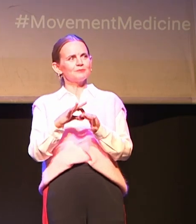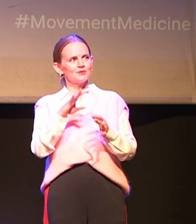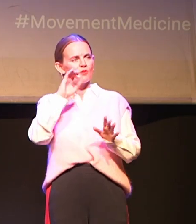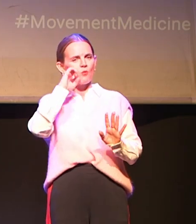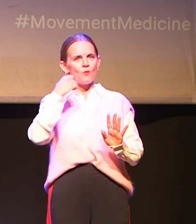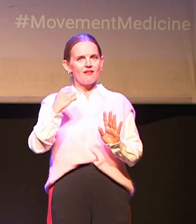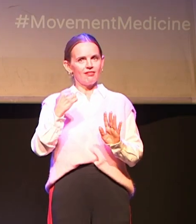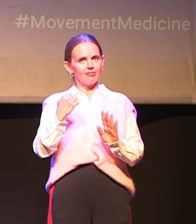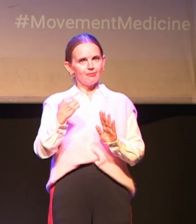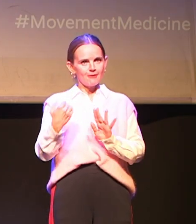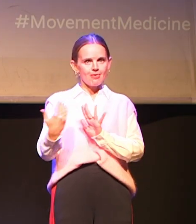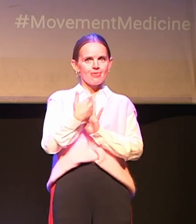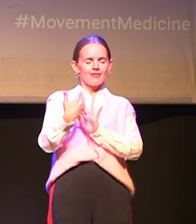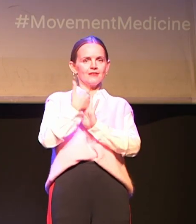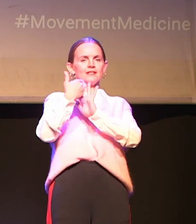unconscious to you.